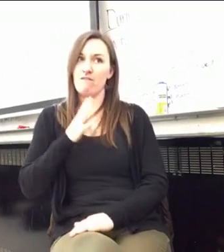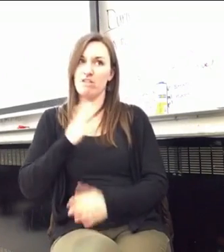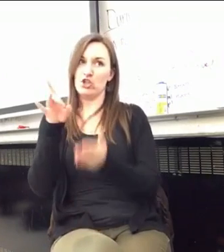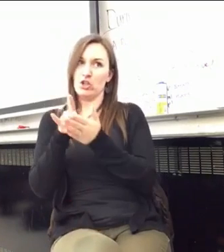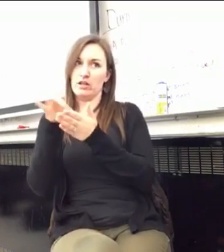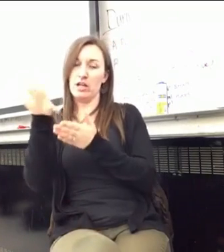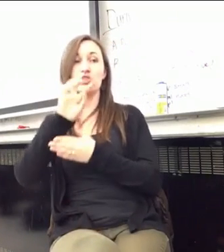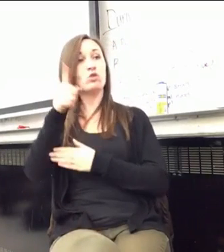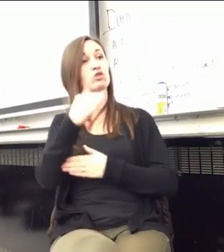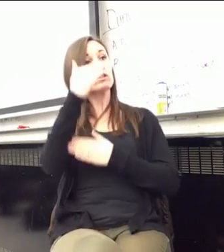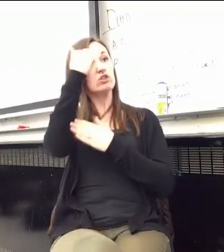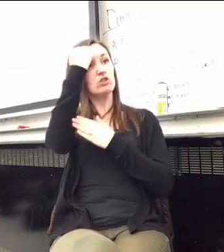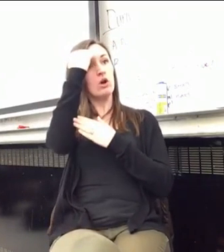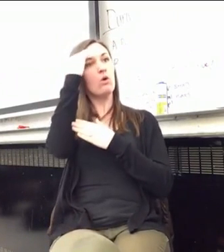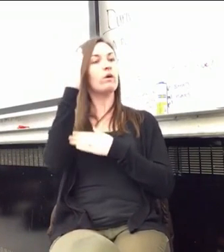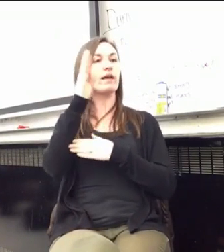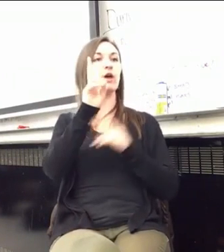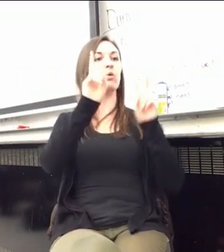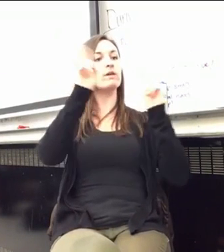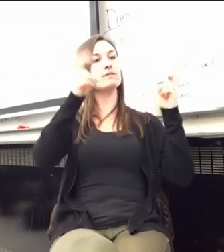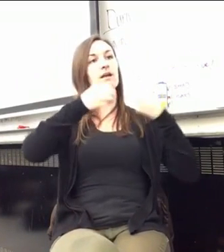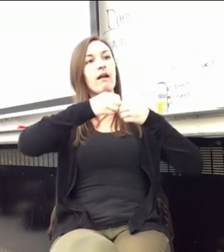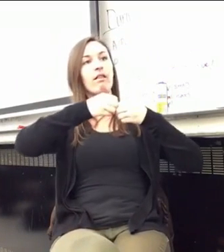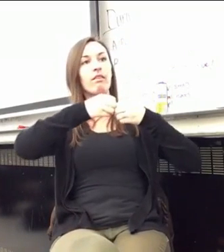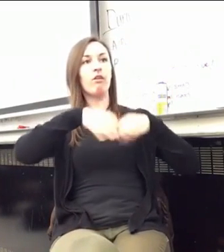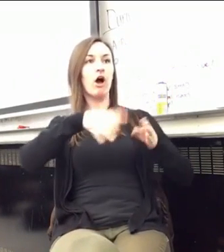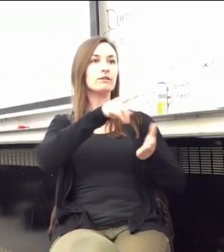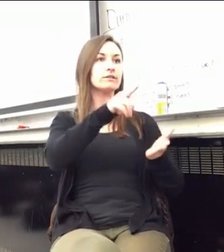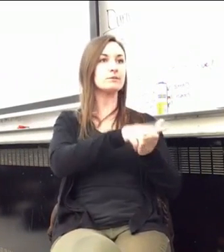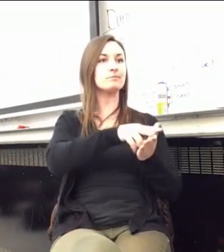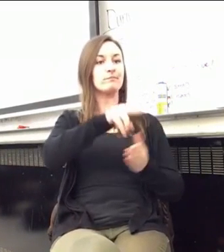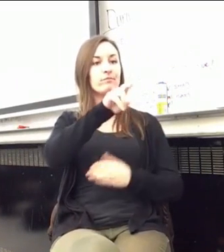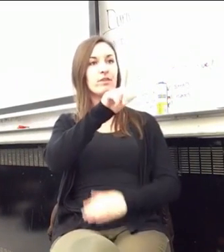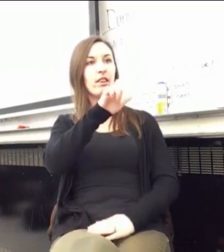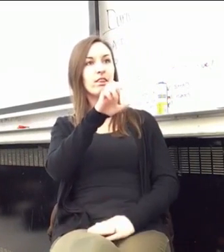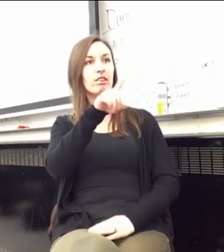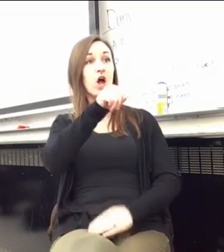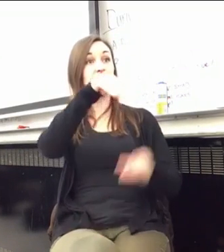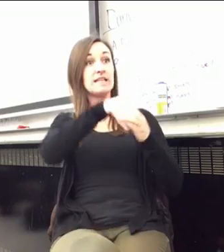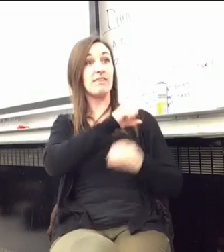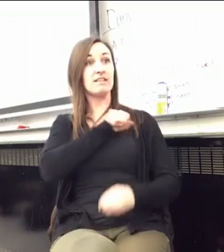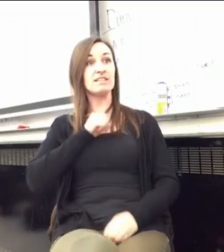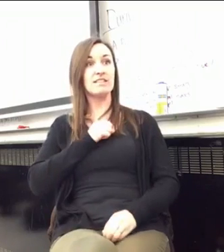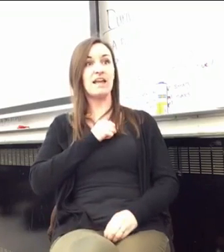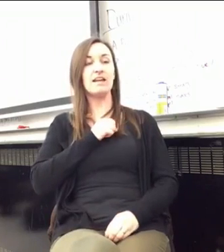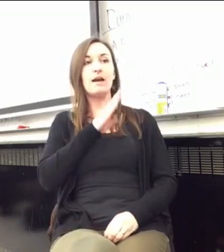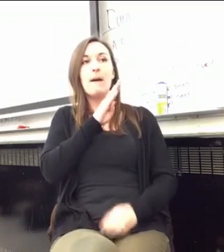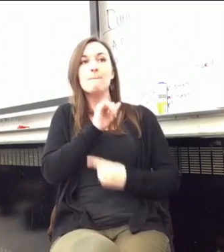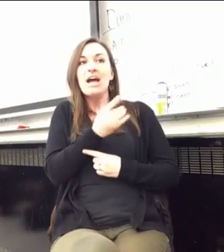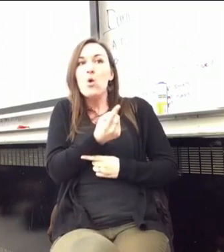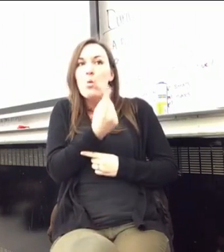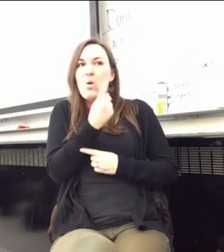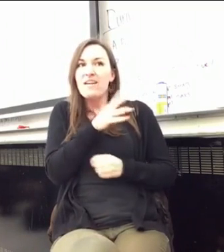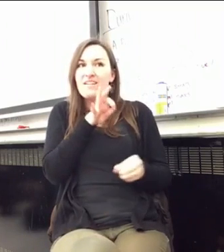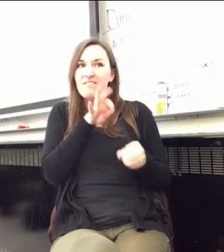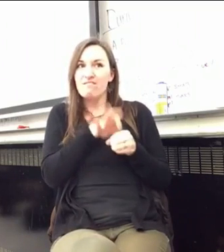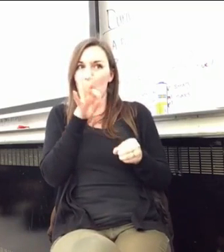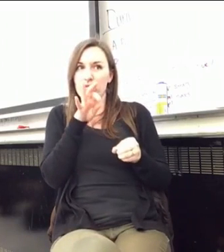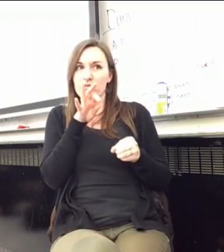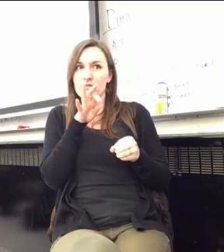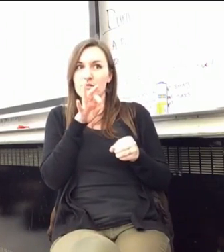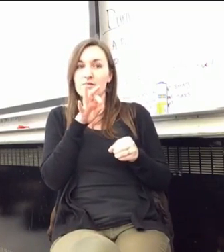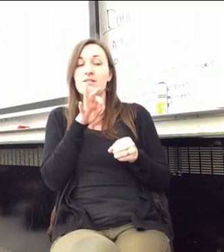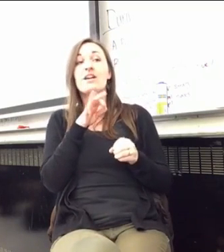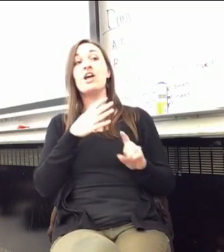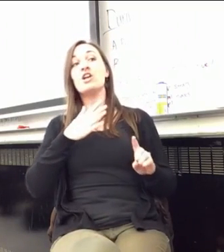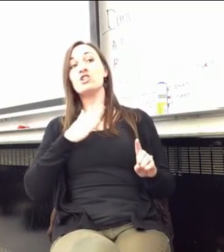was lost in the Senate by one vote. Wait, so it's kind of like Bill Clinton then? Yeah, so my second question